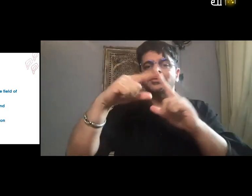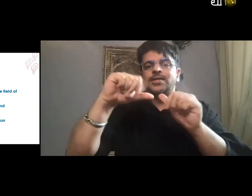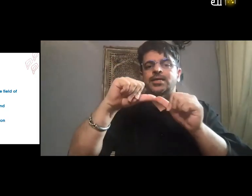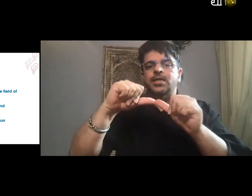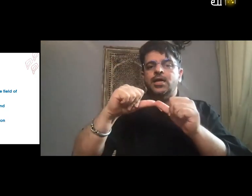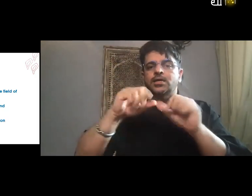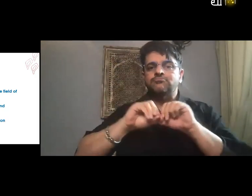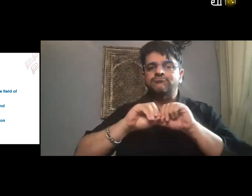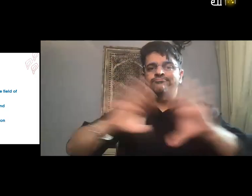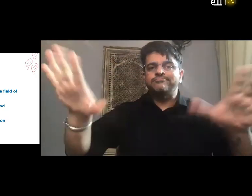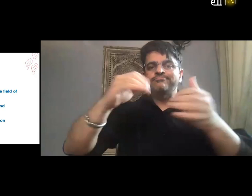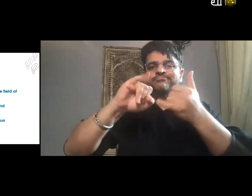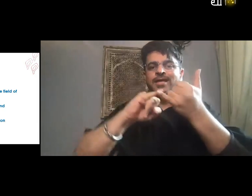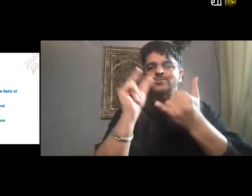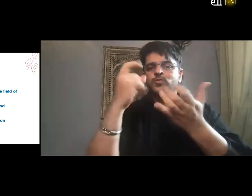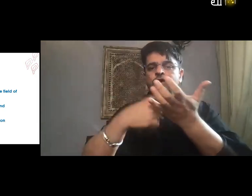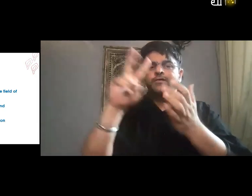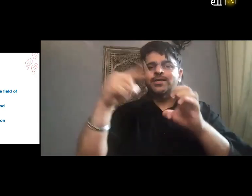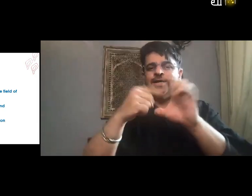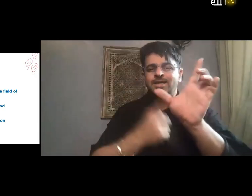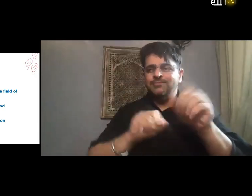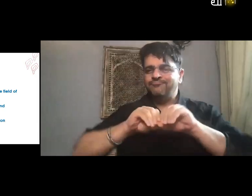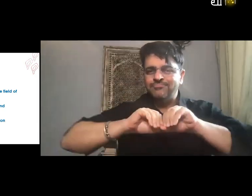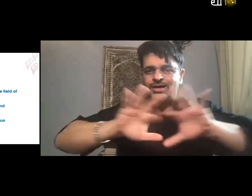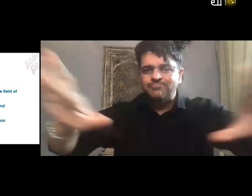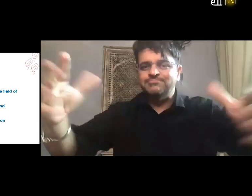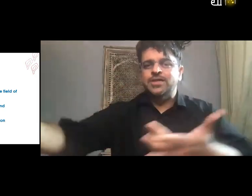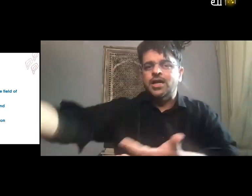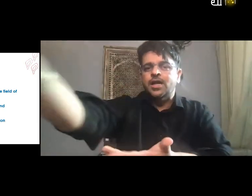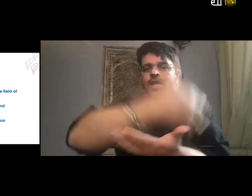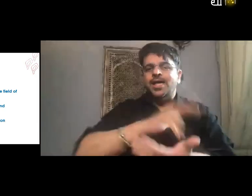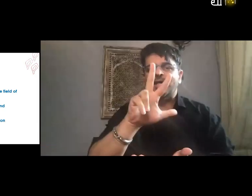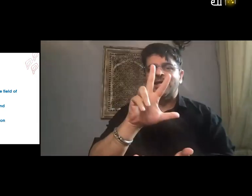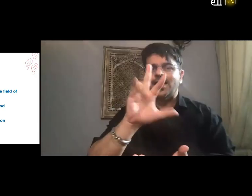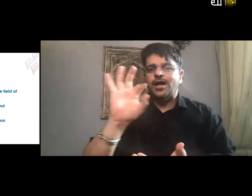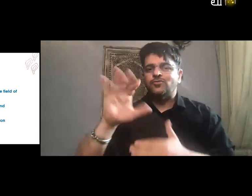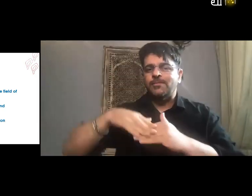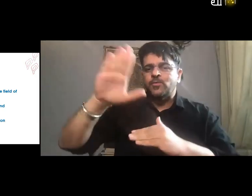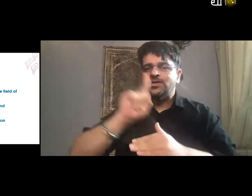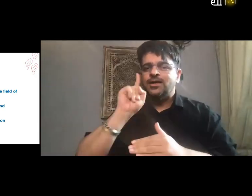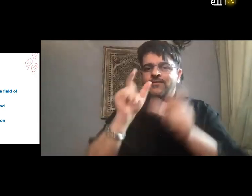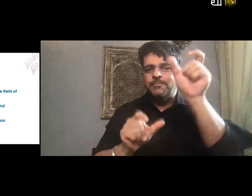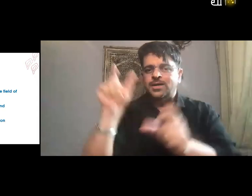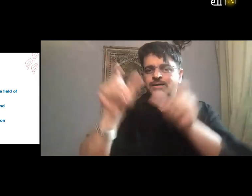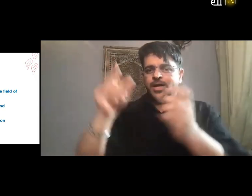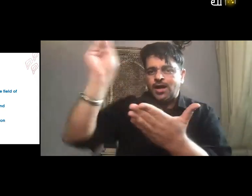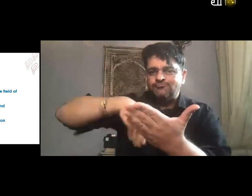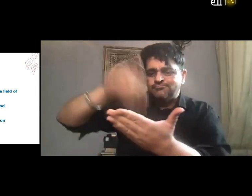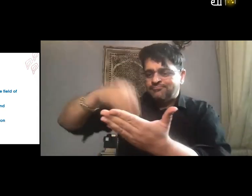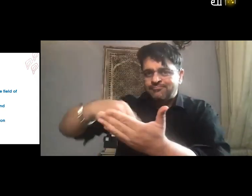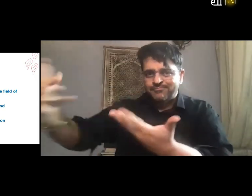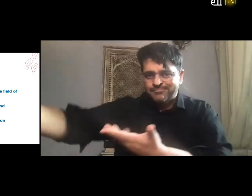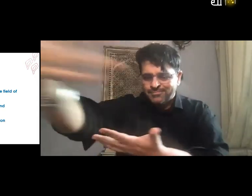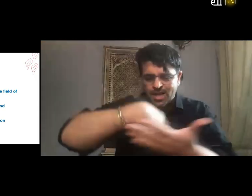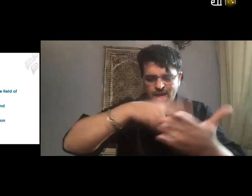that, and we have also been able to get data through a survey wherein more than 800